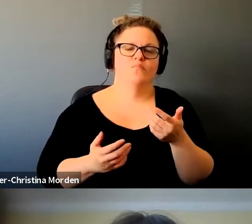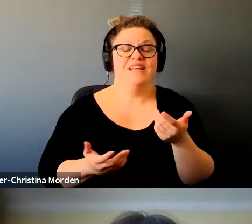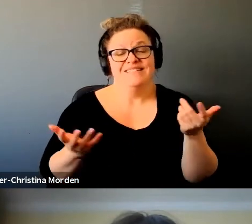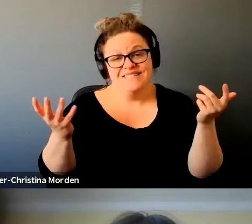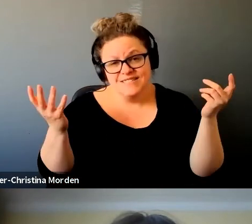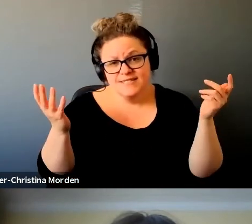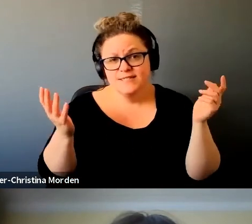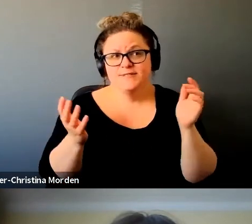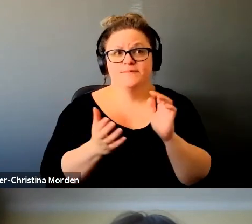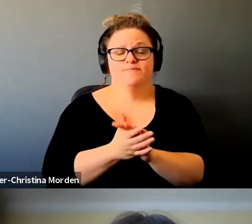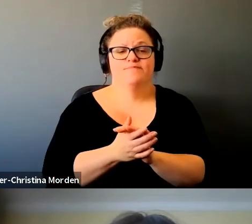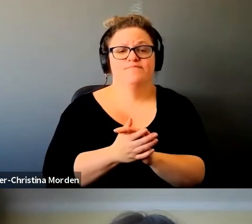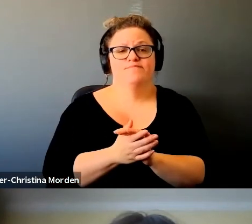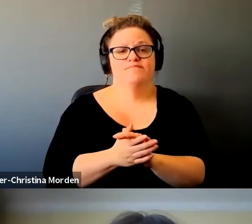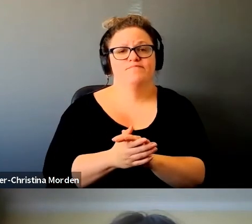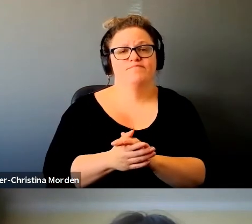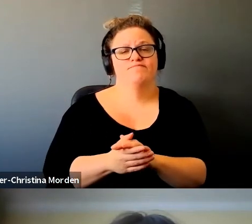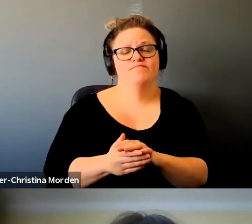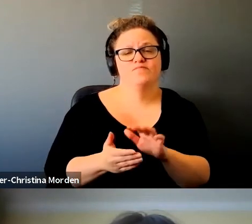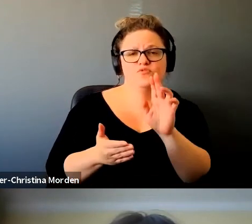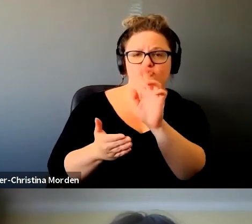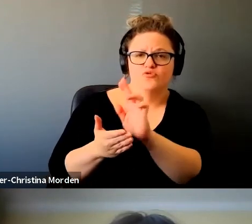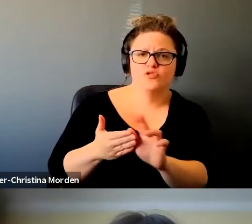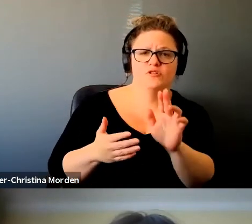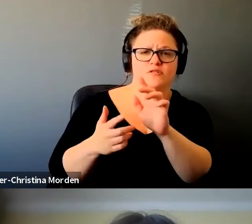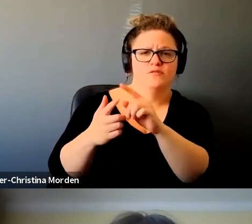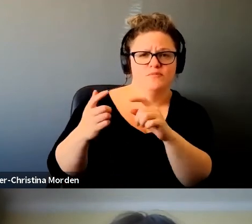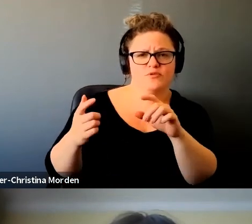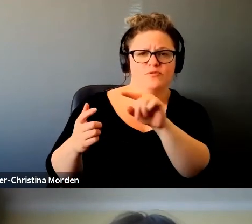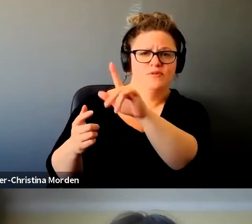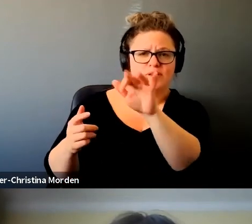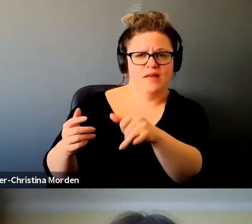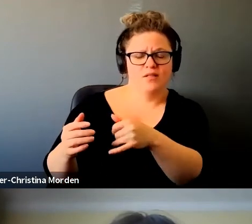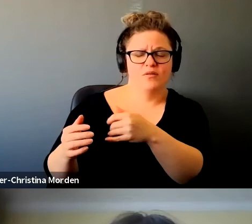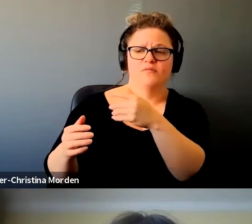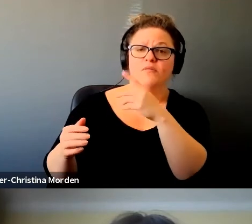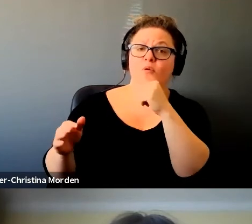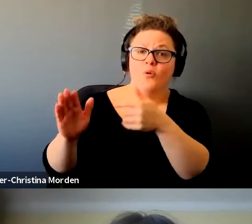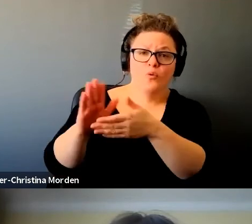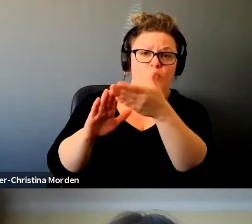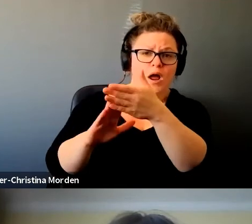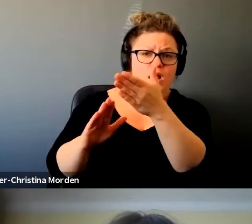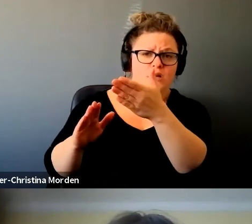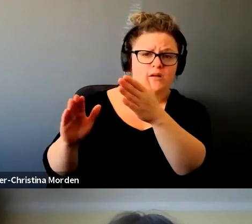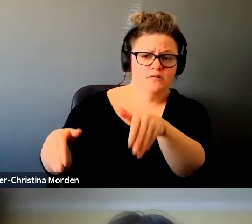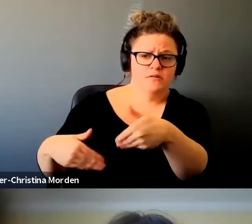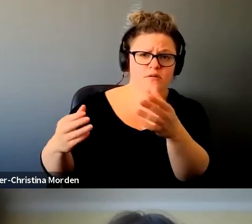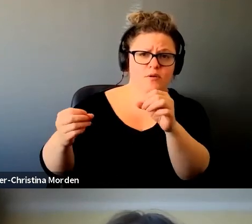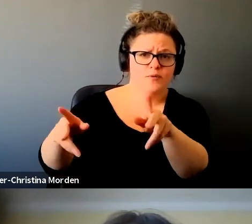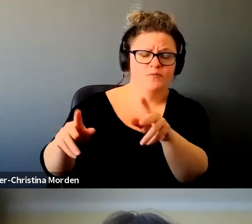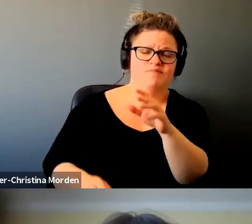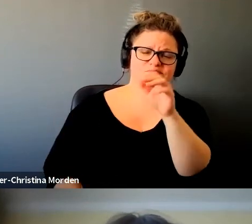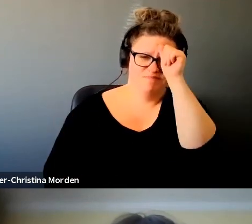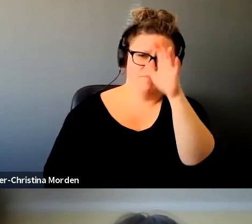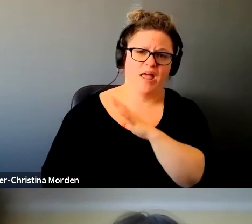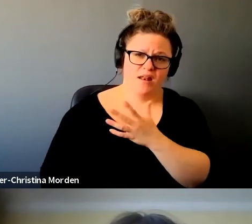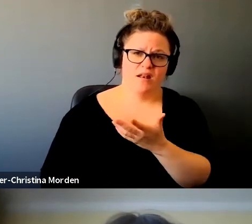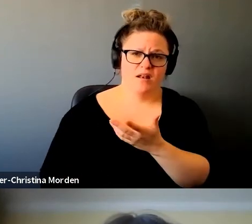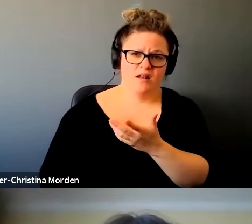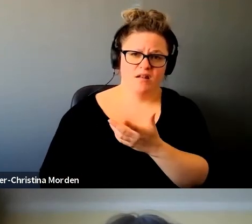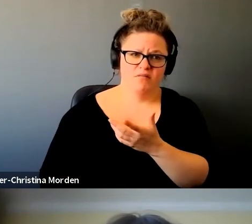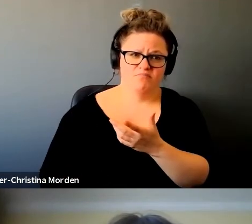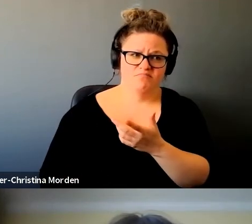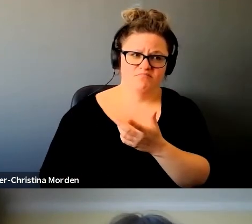institutional art opportunities were mostly run by men. And until recently,